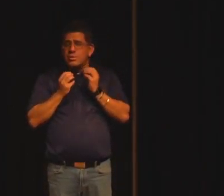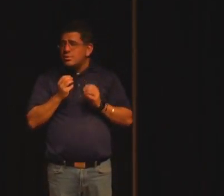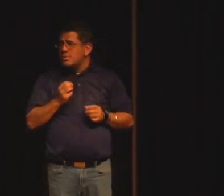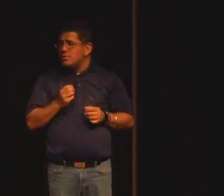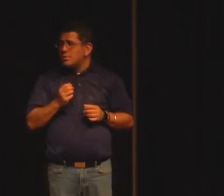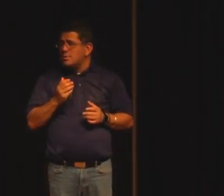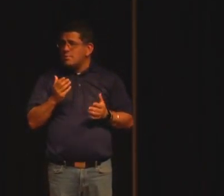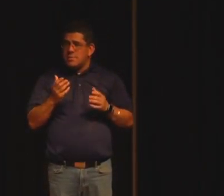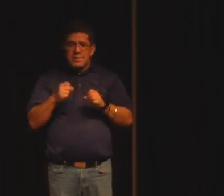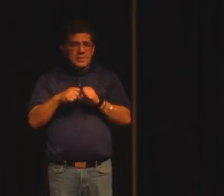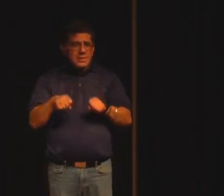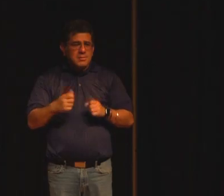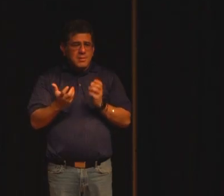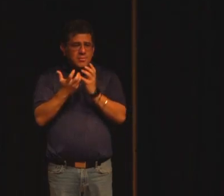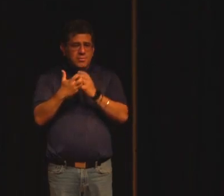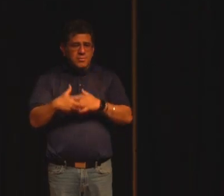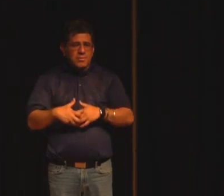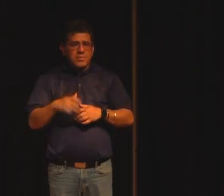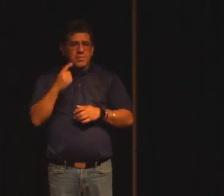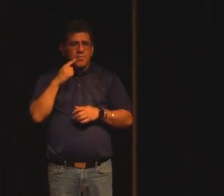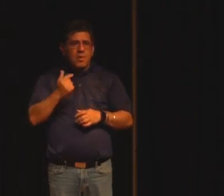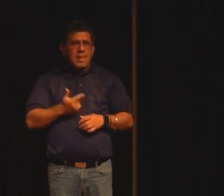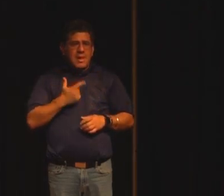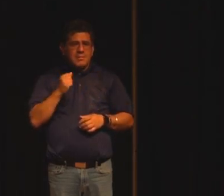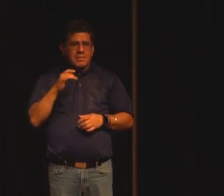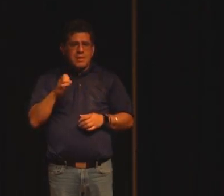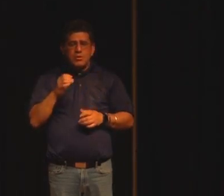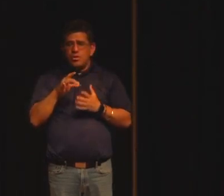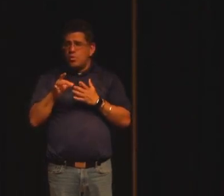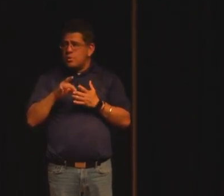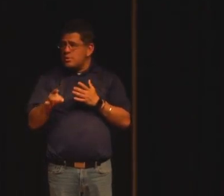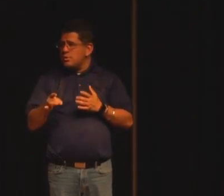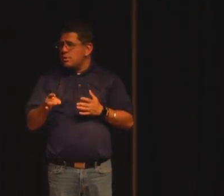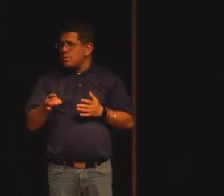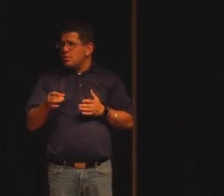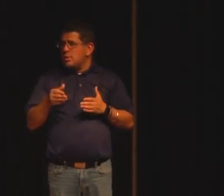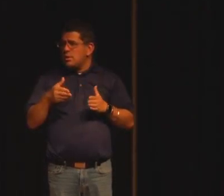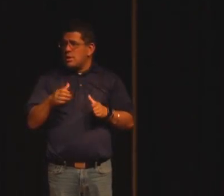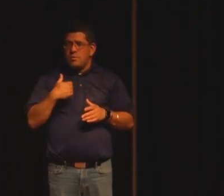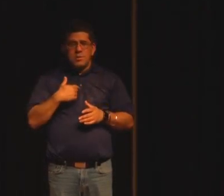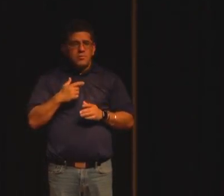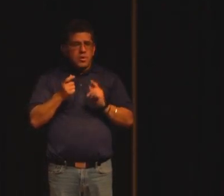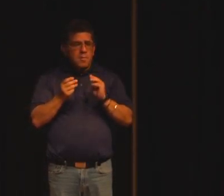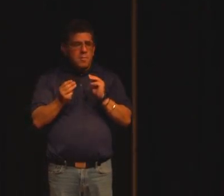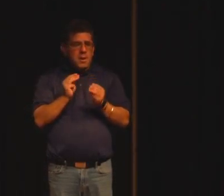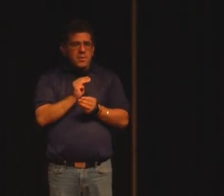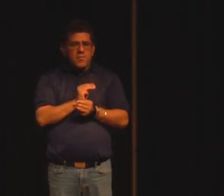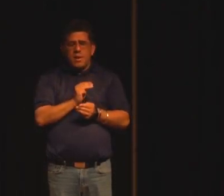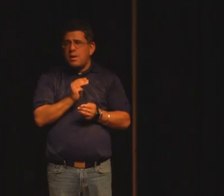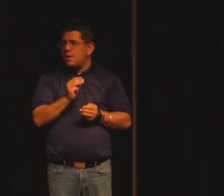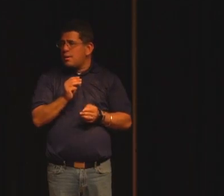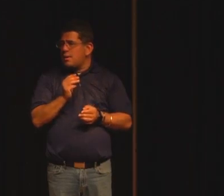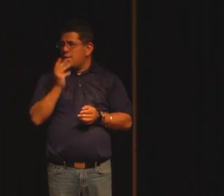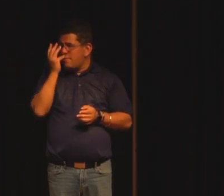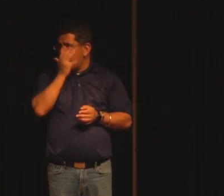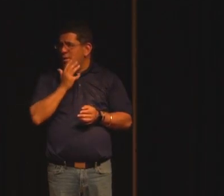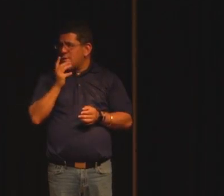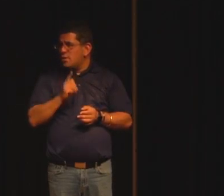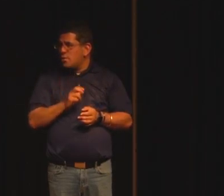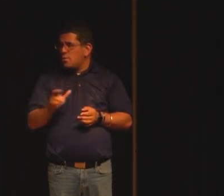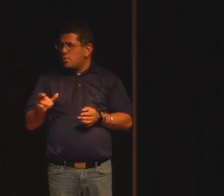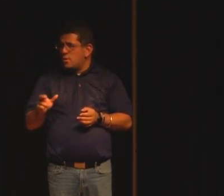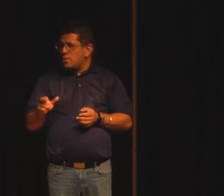and somehow systems have to account for these lifestyle choices that allow us to modify the appearance of the face. And then in the lower right is